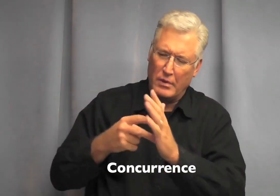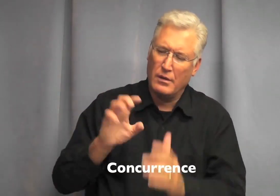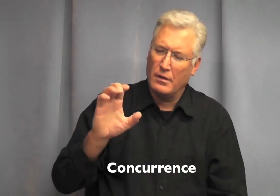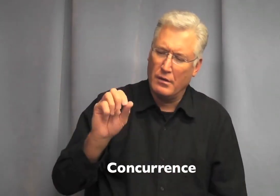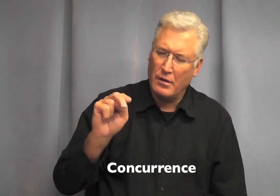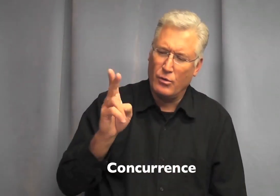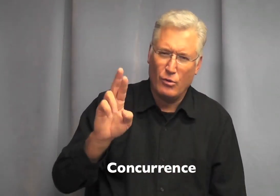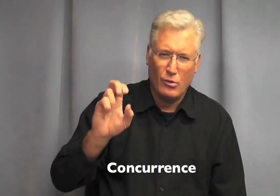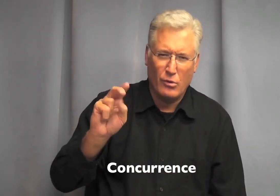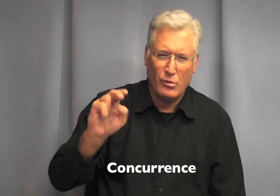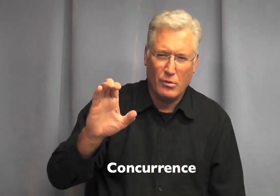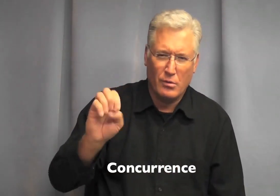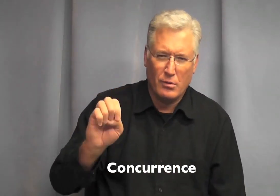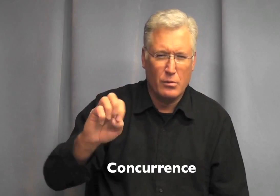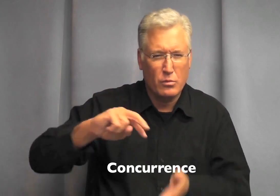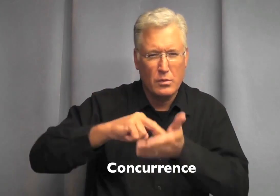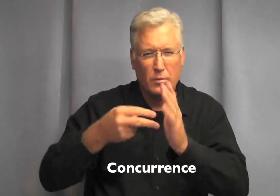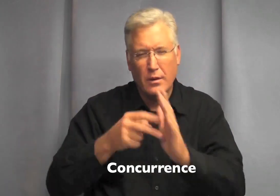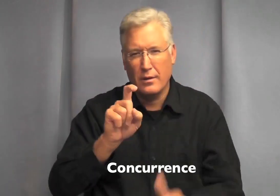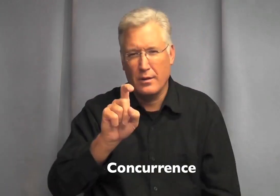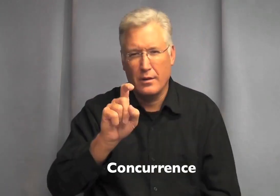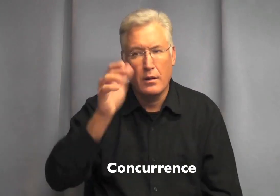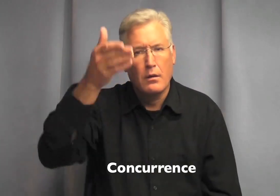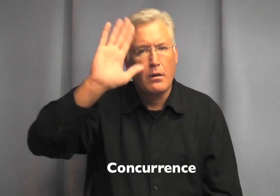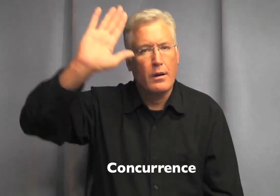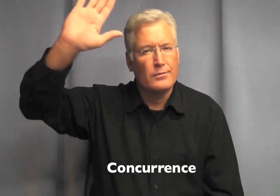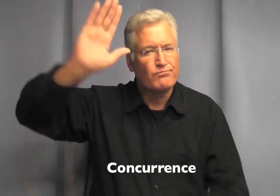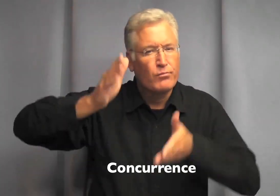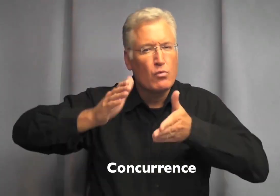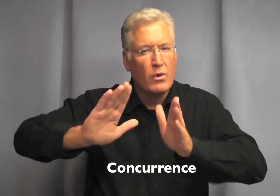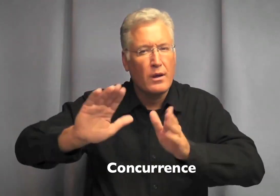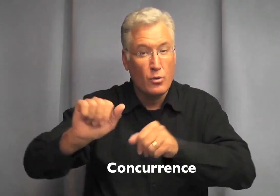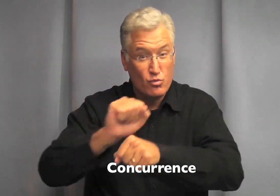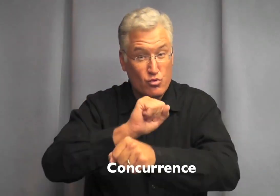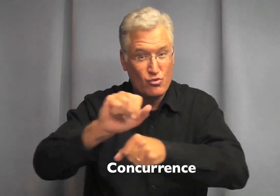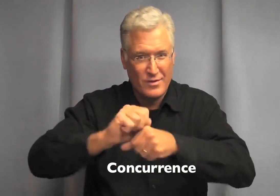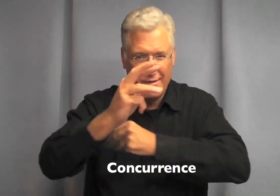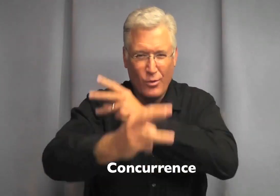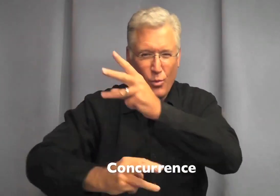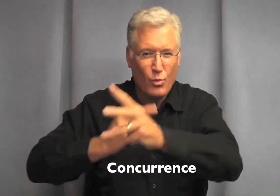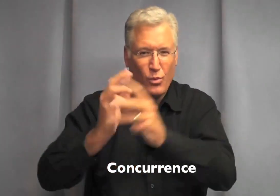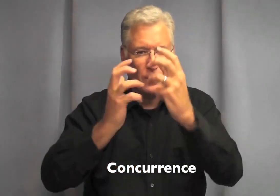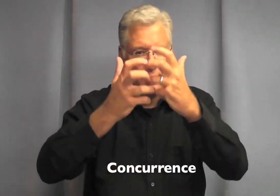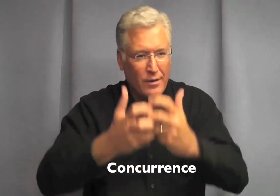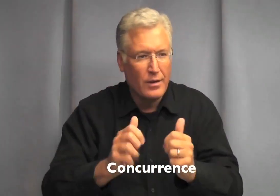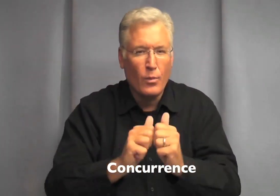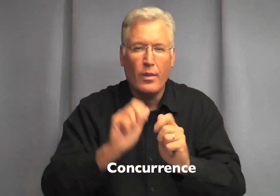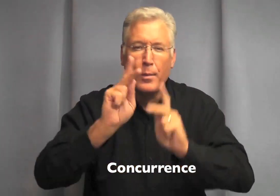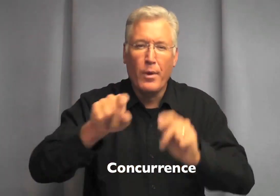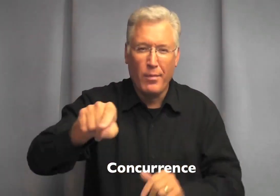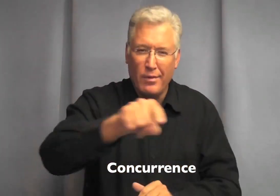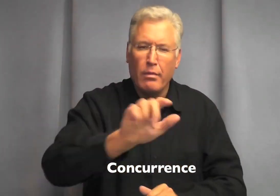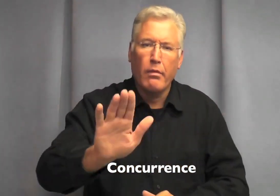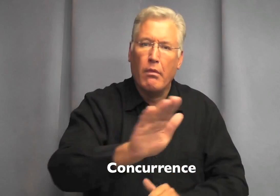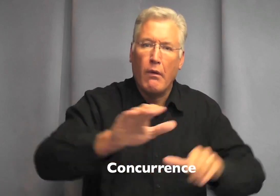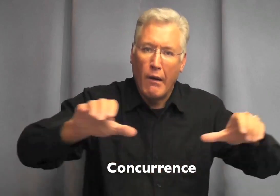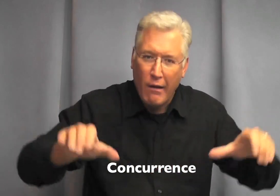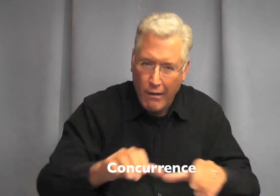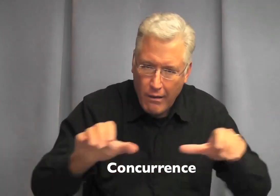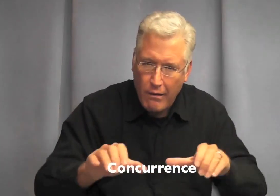concurrence. And what that means is, it means that God plans everything to work together